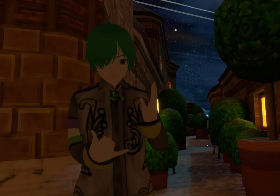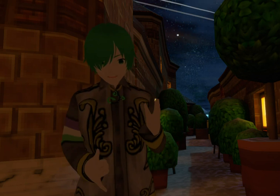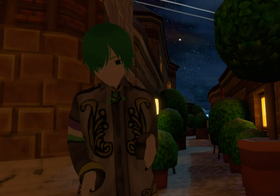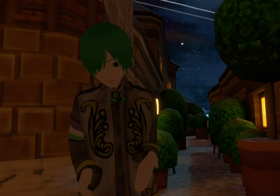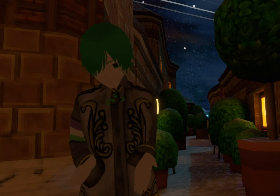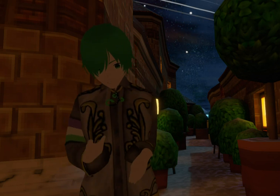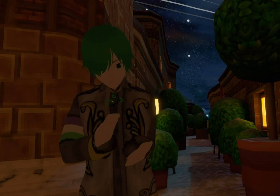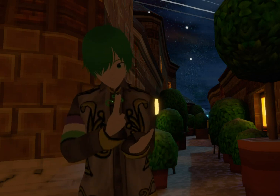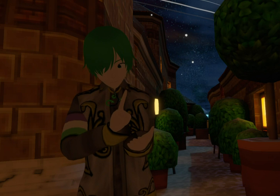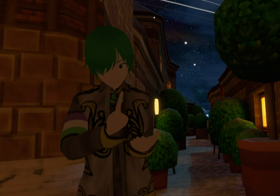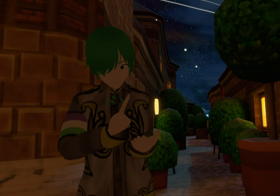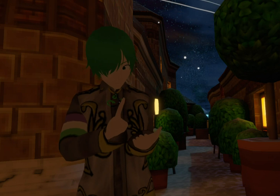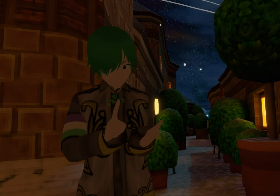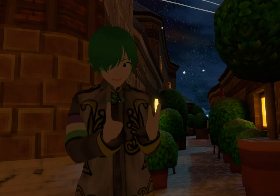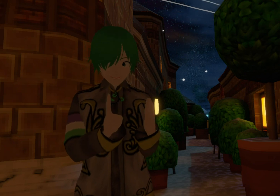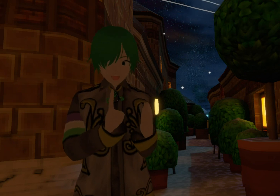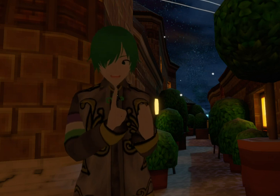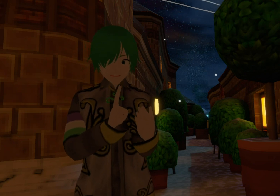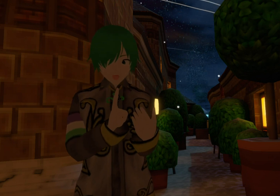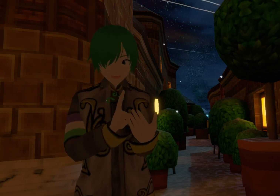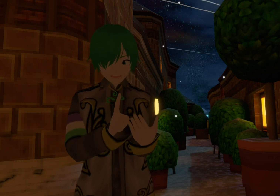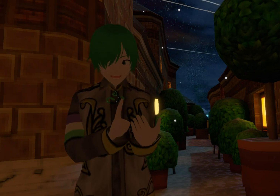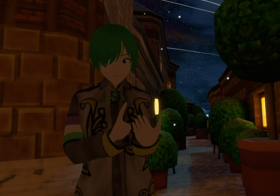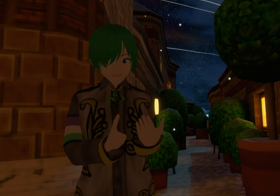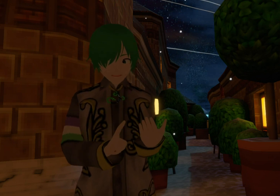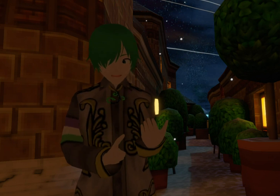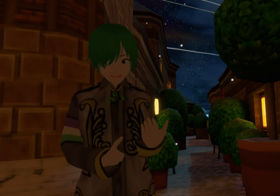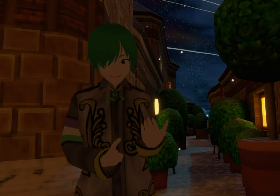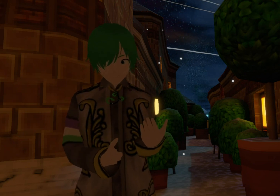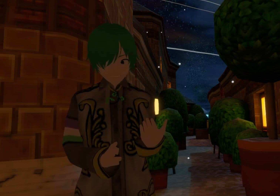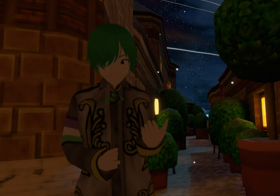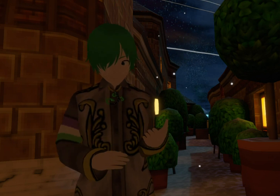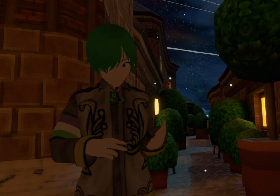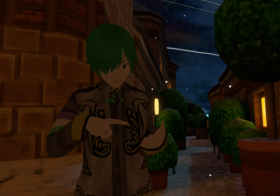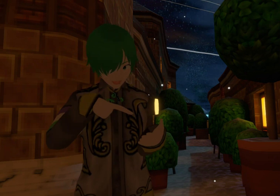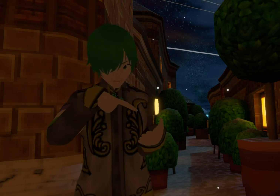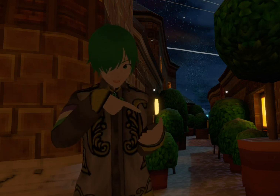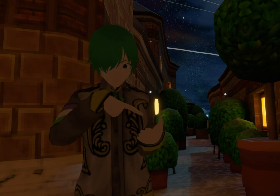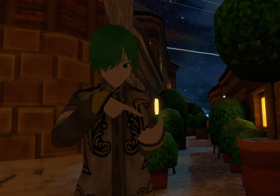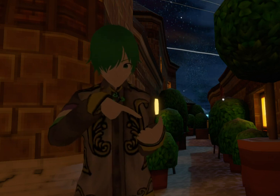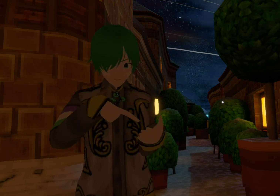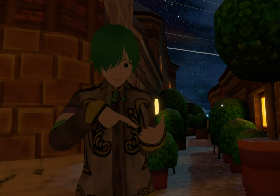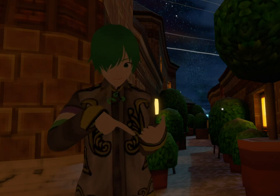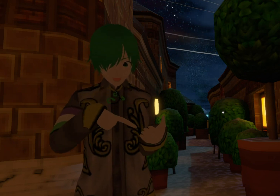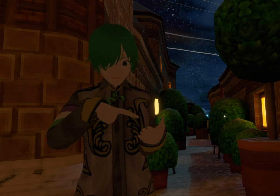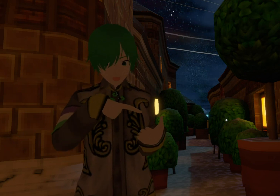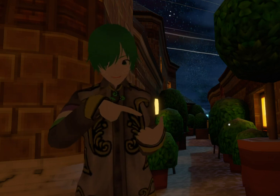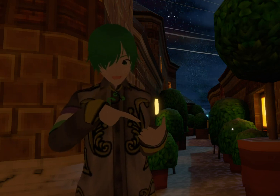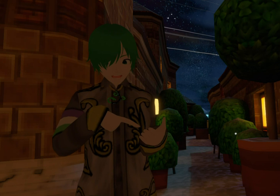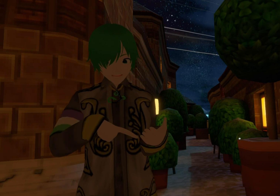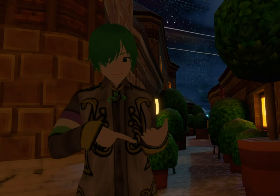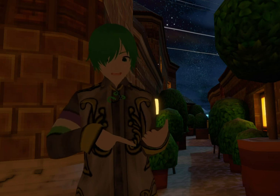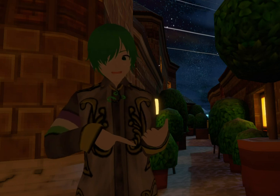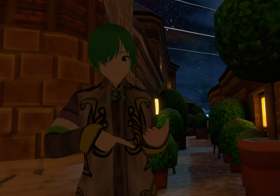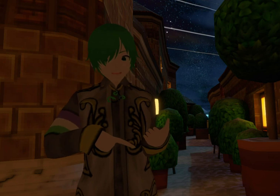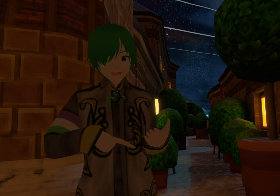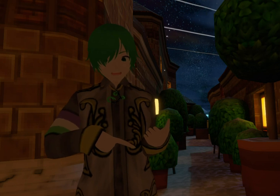art. I don't know why I do writing with the D hands. Usually, like, people do like pen down for writing, and that's